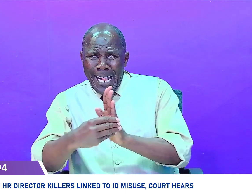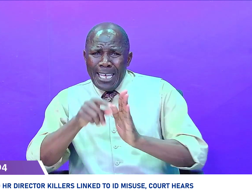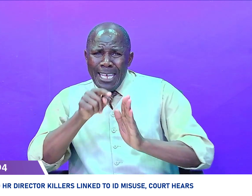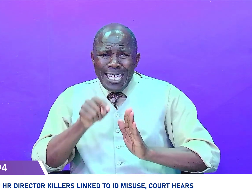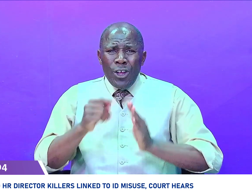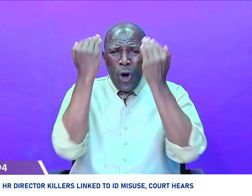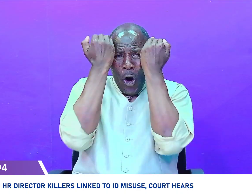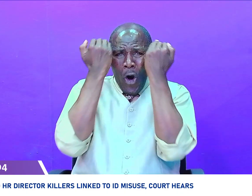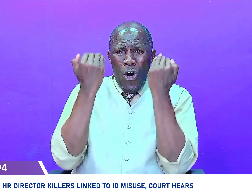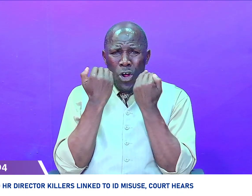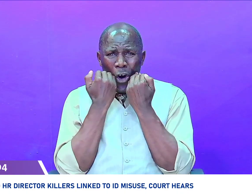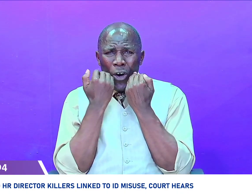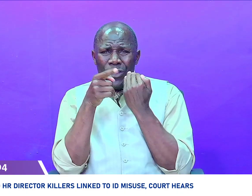confirmed specific amounts.